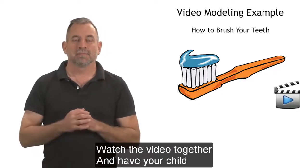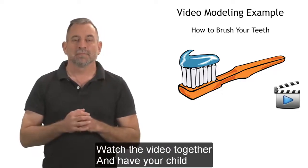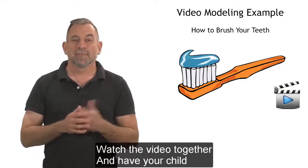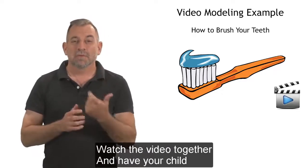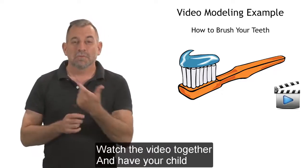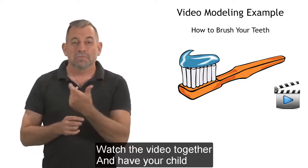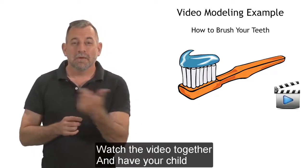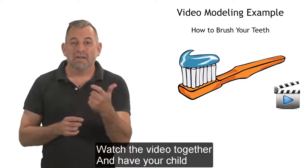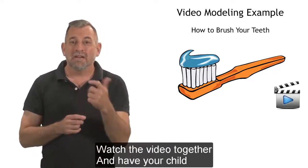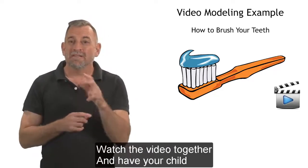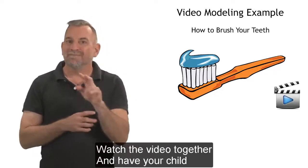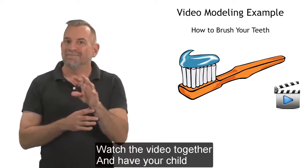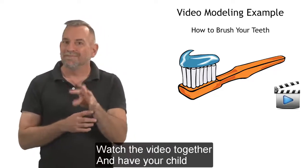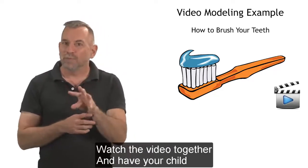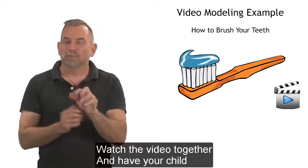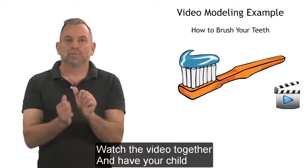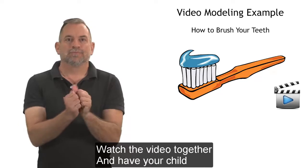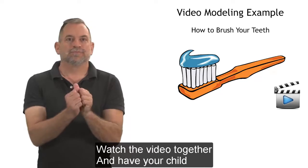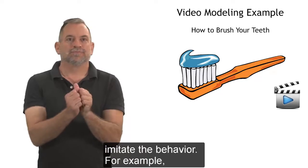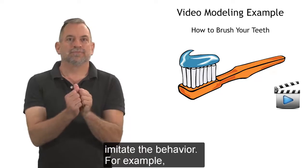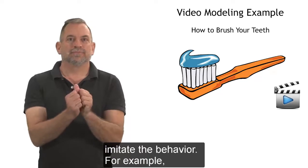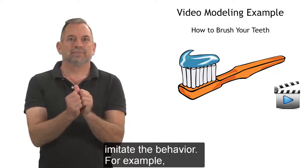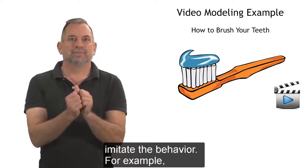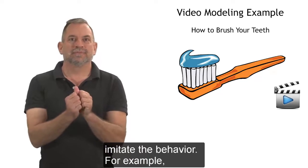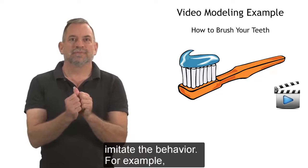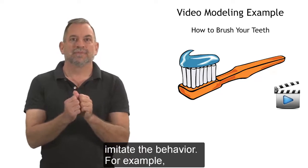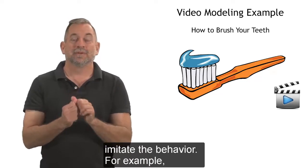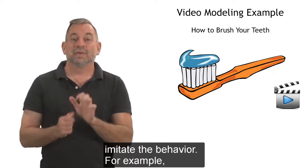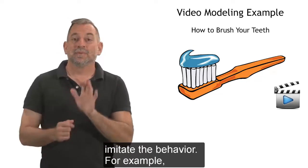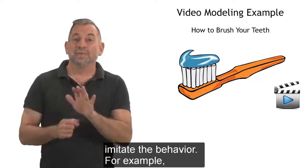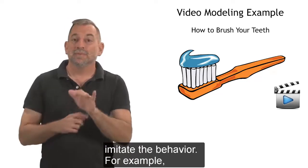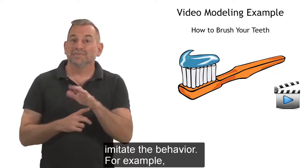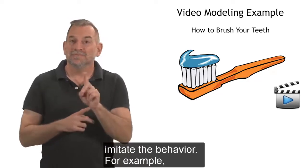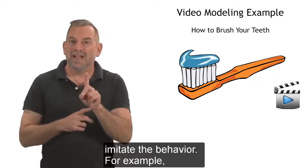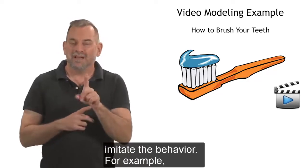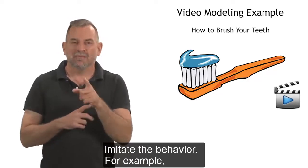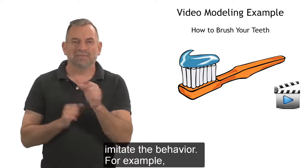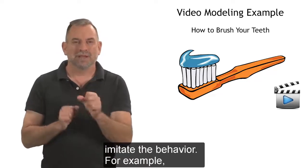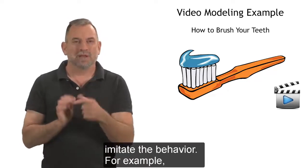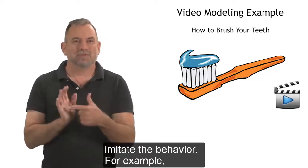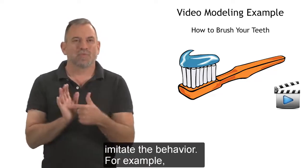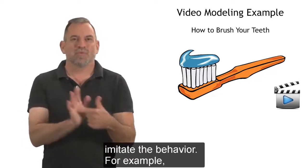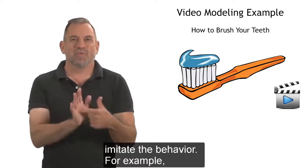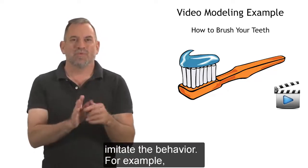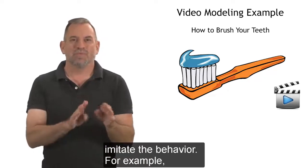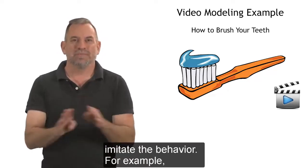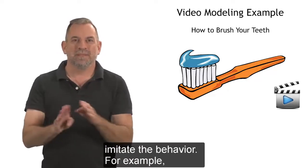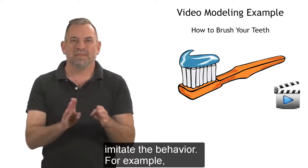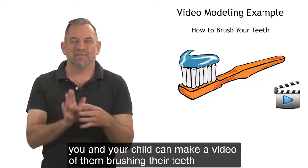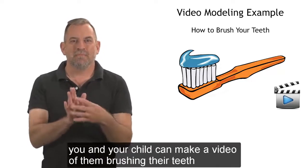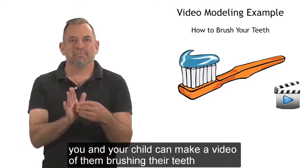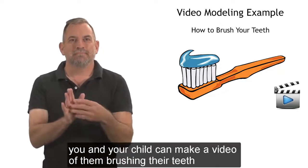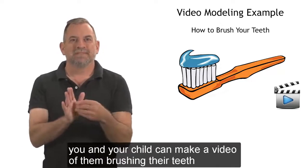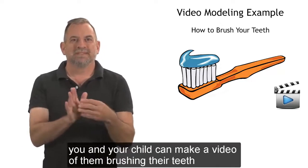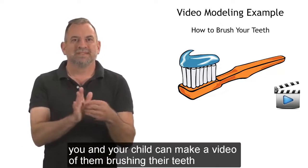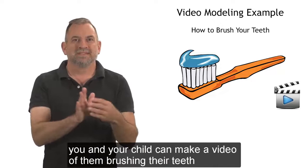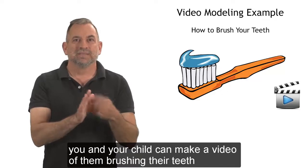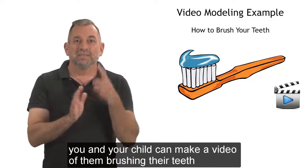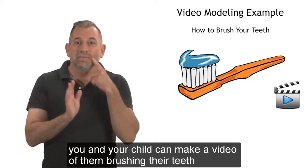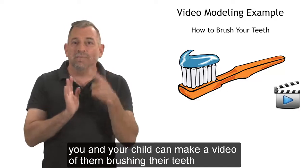Watch the video together and have your child imitate the behavior. For example, you and your child can make a